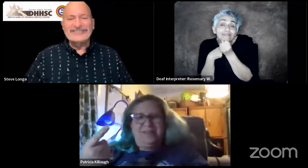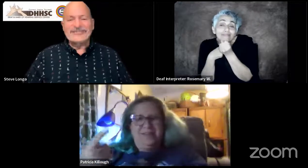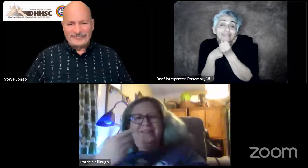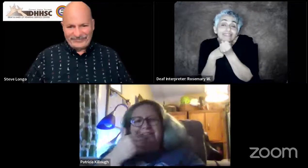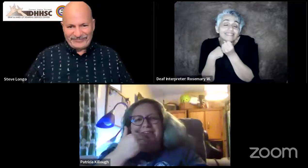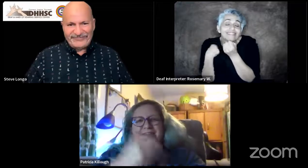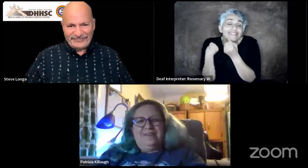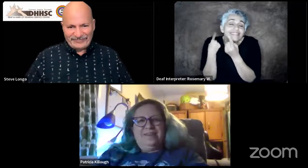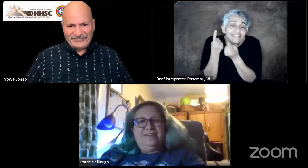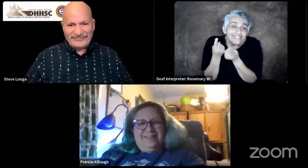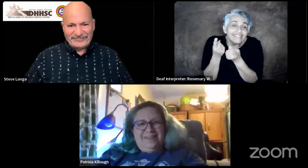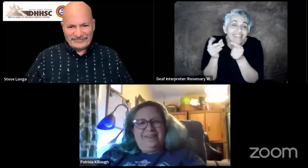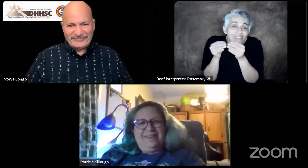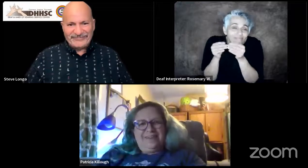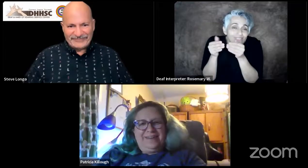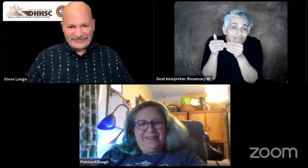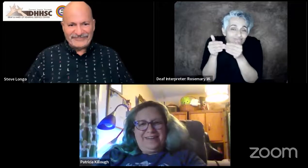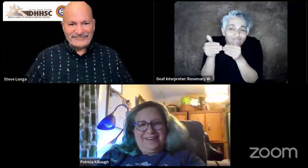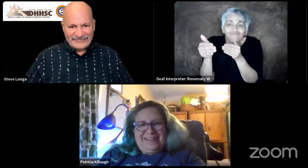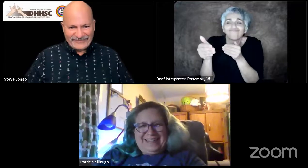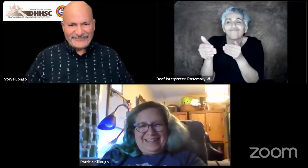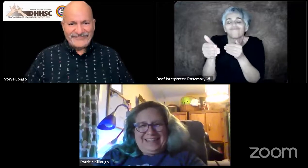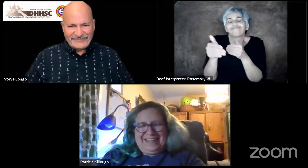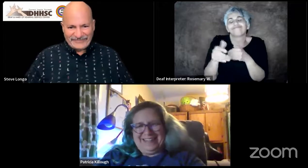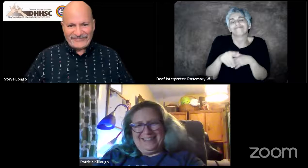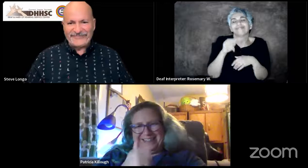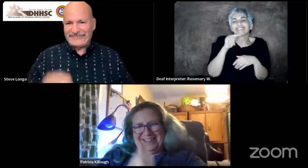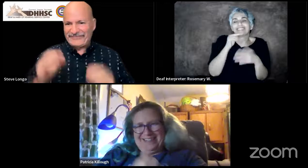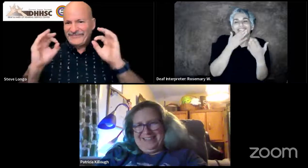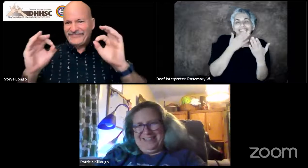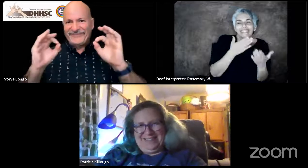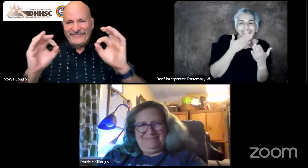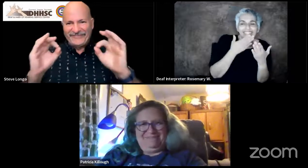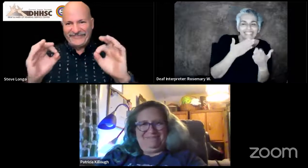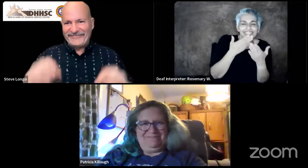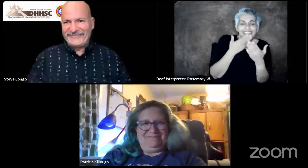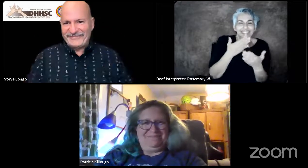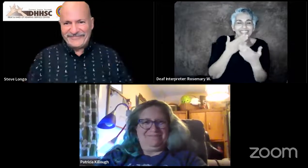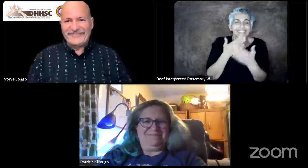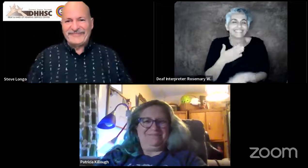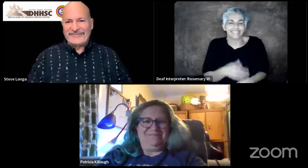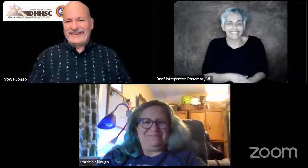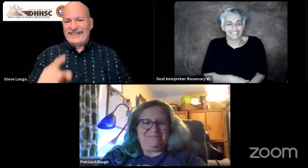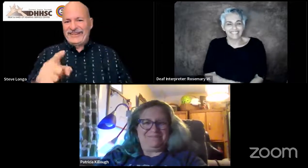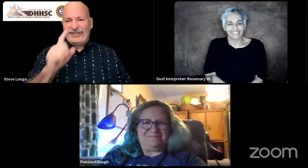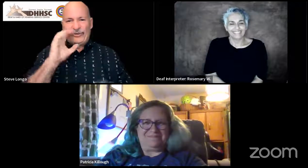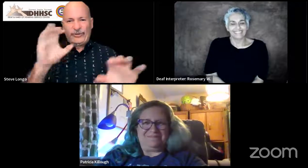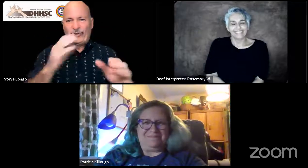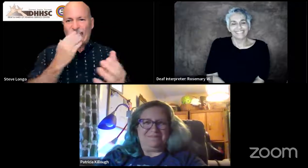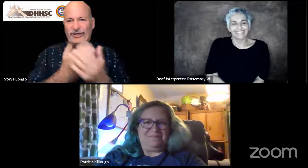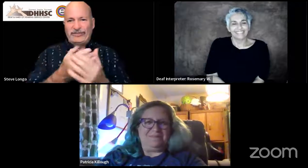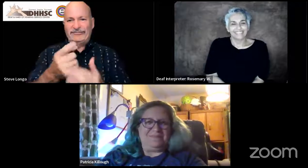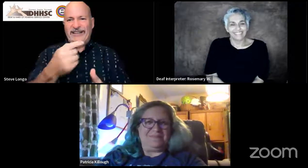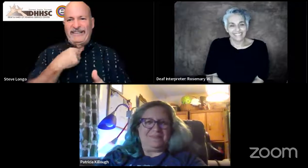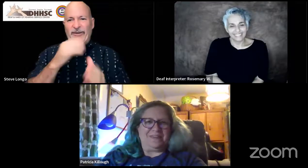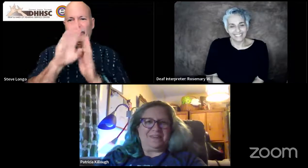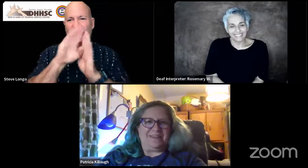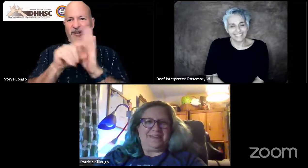know she's been serving in this capacity for a little while now, so I look forward to working with her. Wonderful,